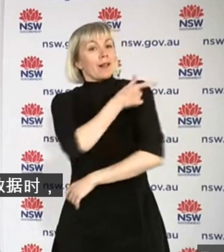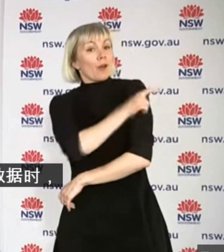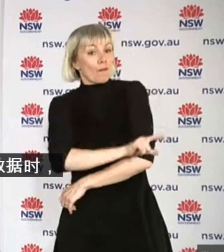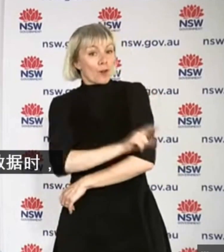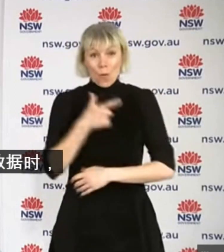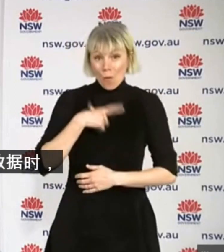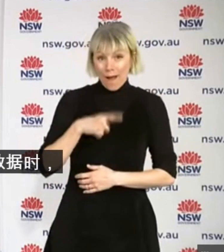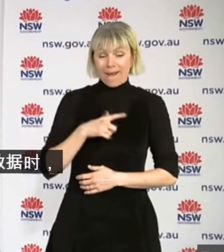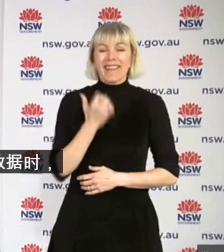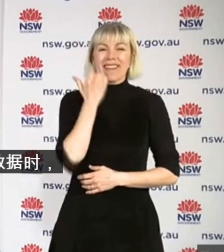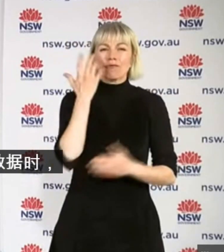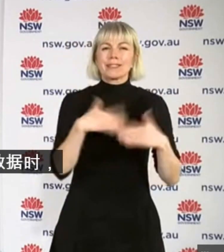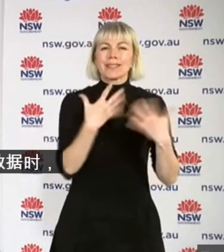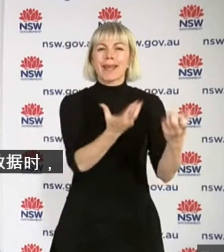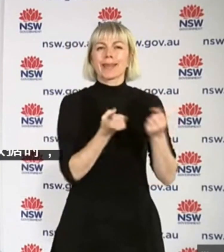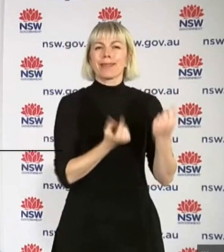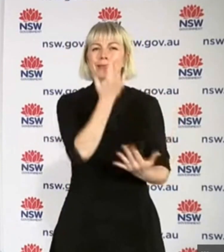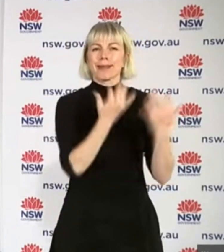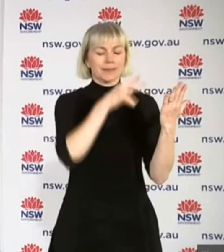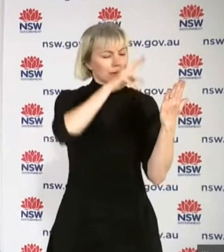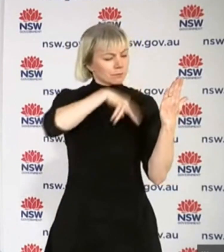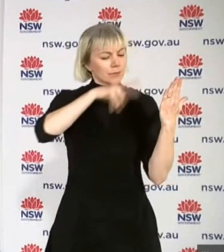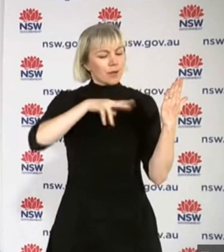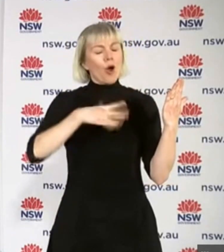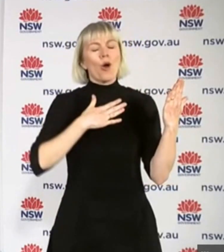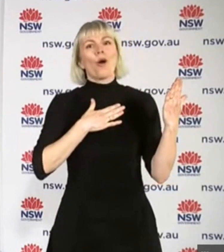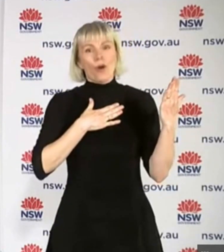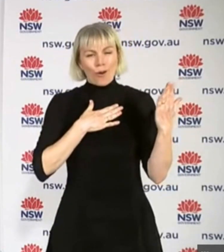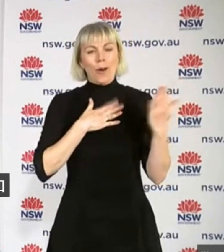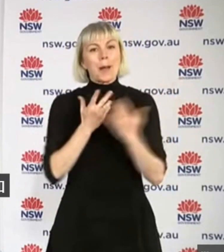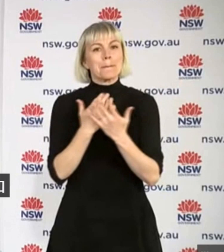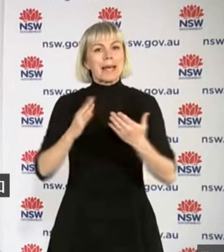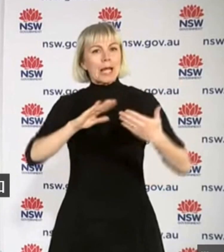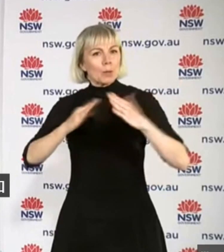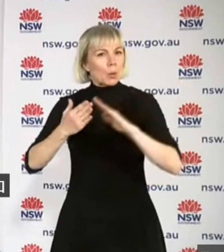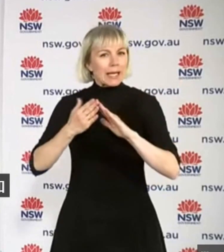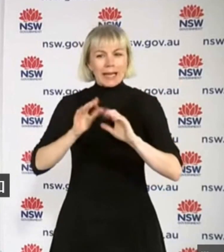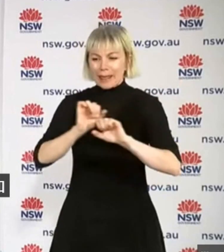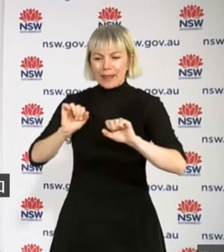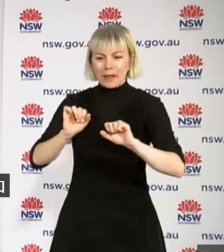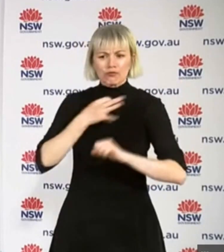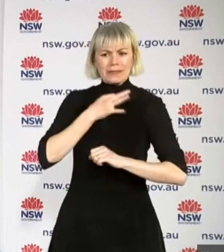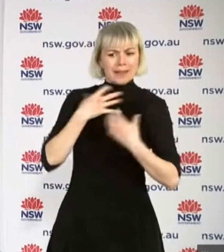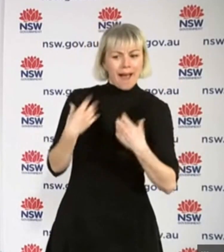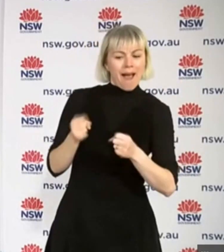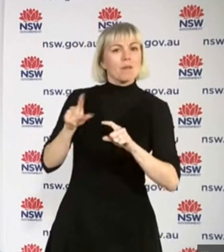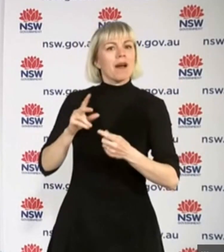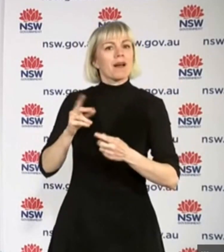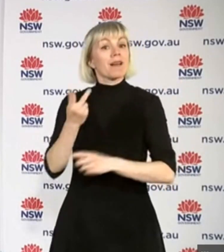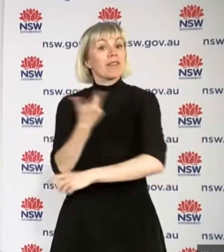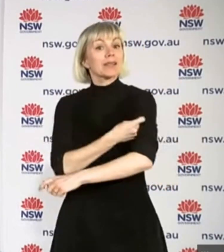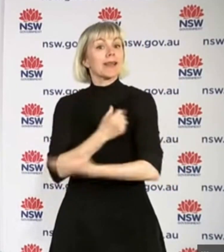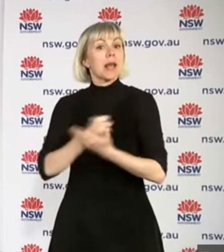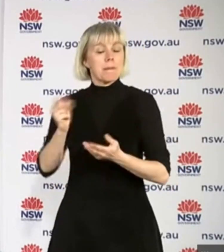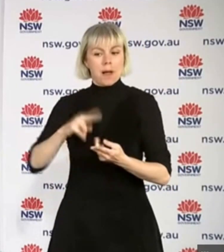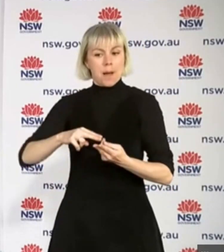figures on a daily basis, some of the most vulnerable communities have seen a huge increase in vaccination uptake. Some parts of the state which